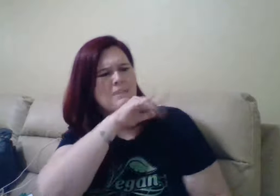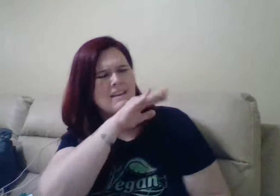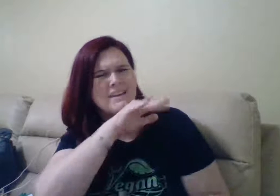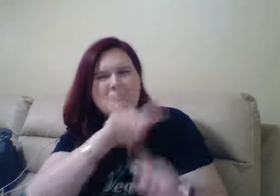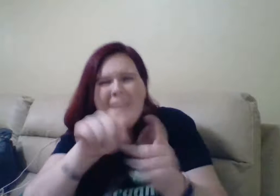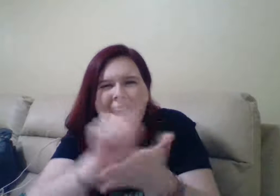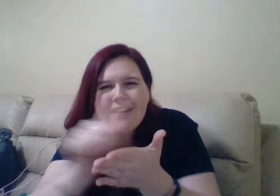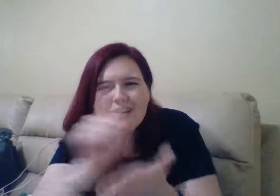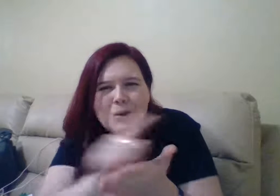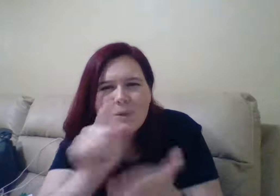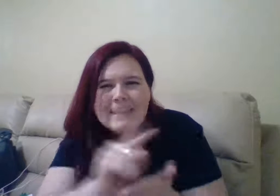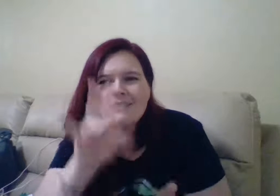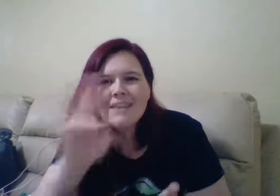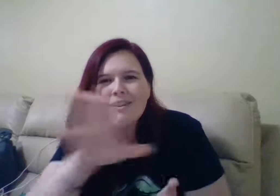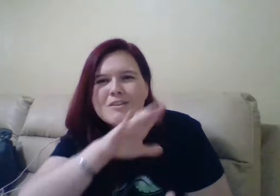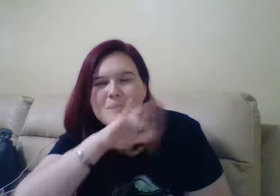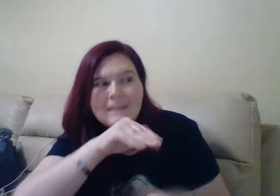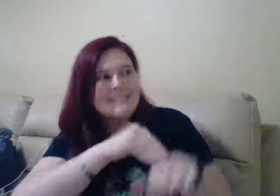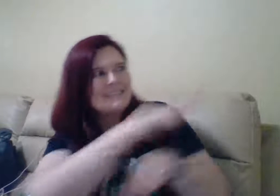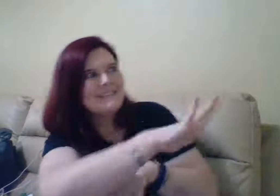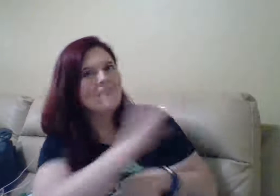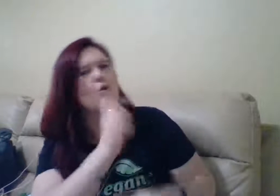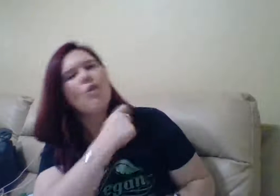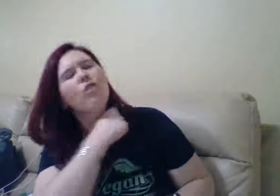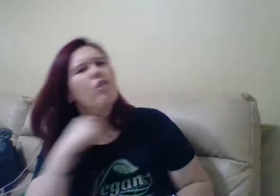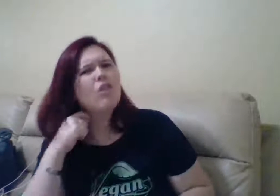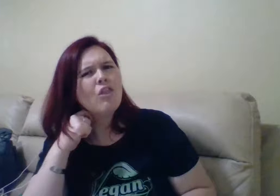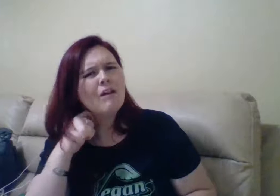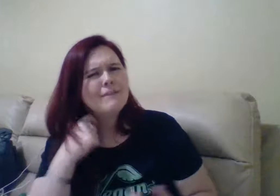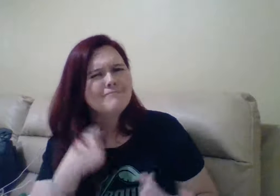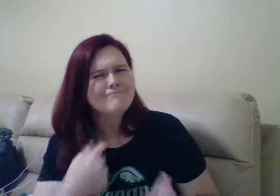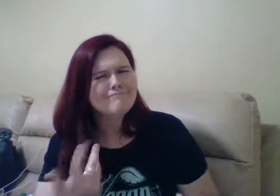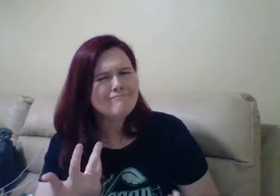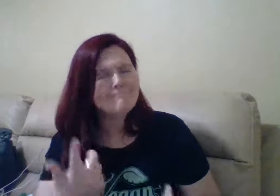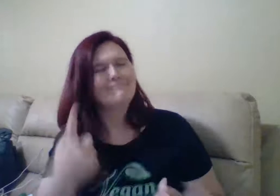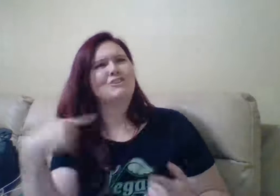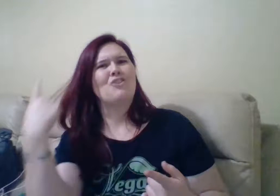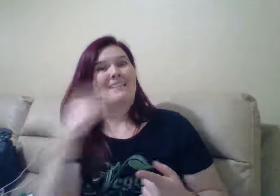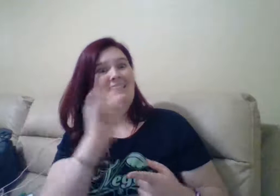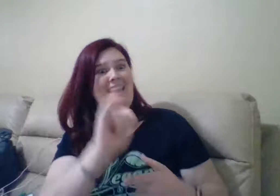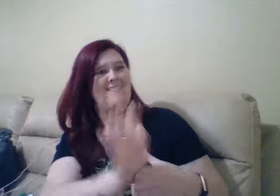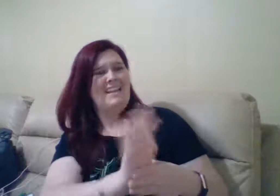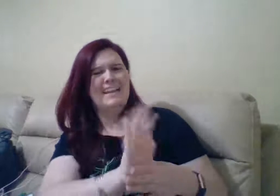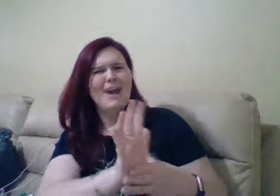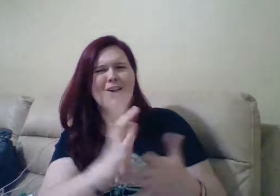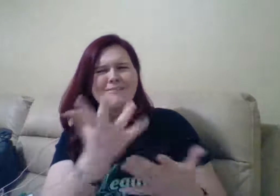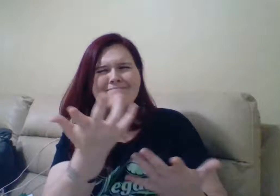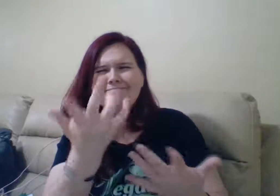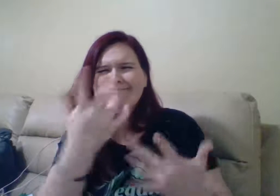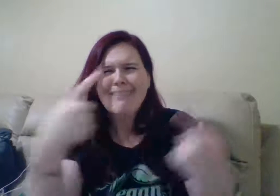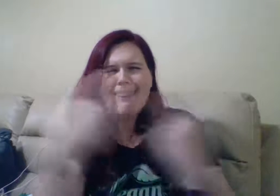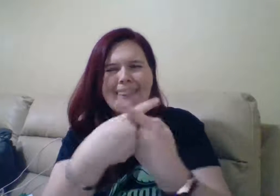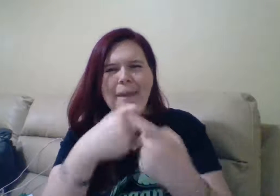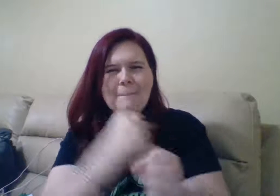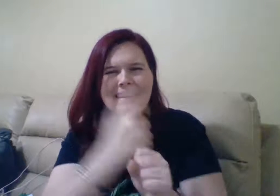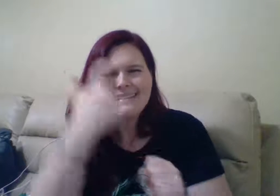have their throats cut. But this is the thing about this clip. It's so crazy because it's so illogical. But the fact of the matter is, for